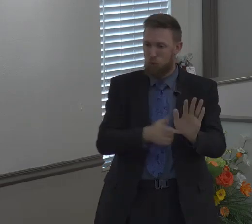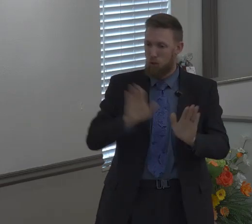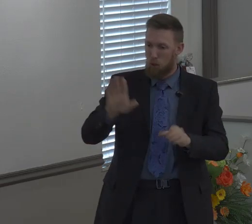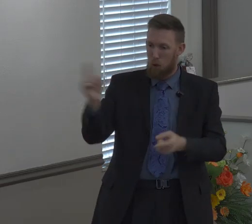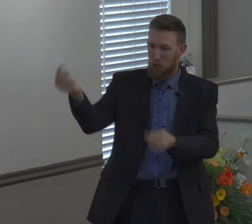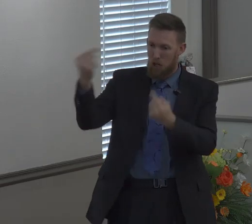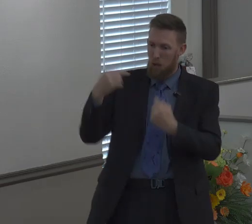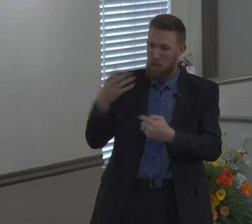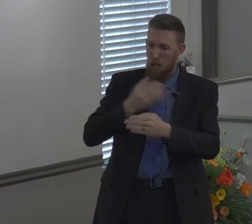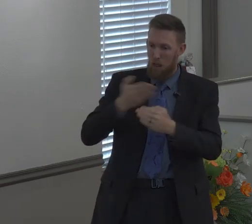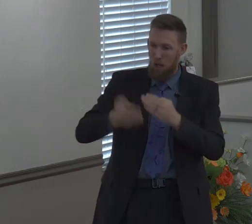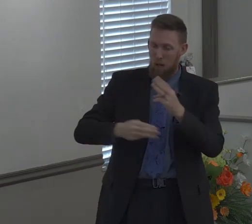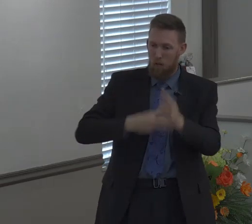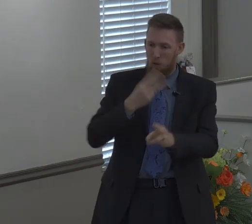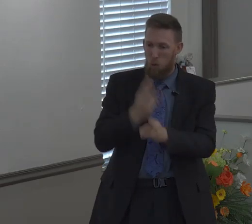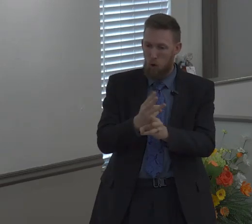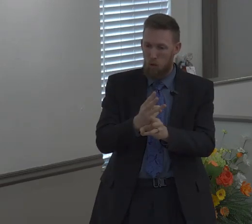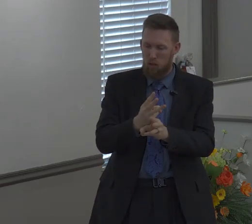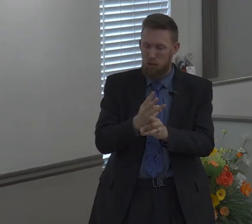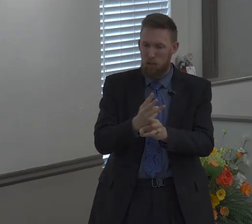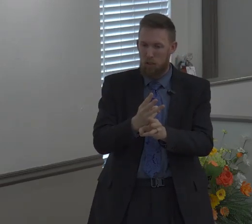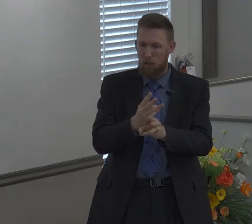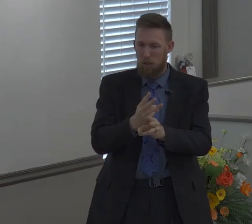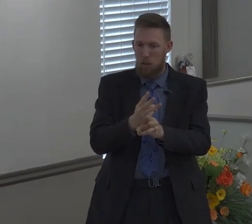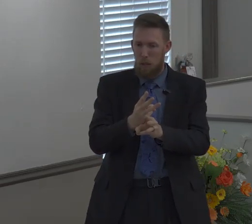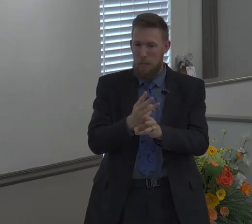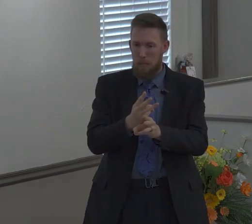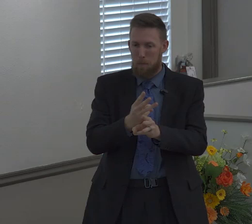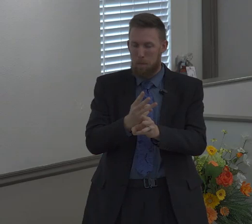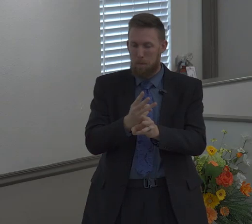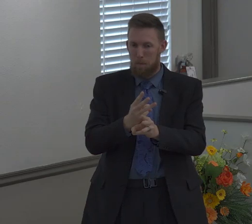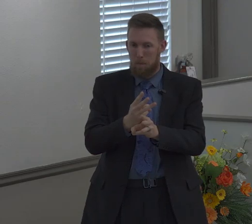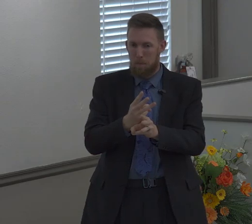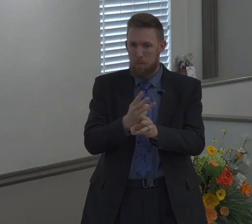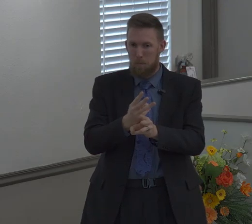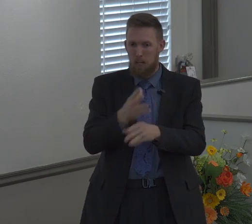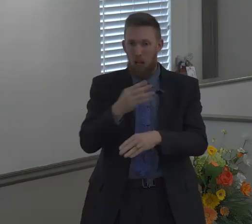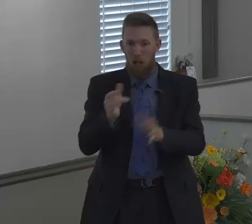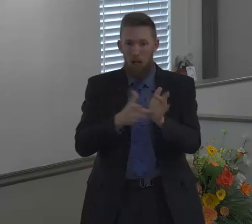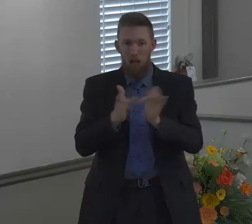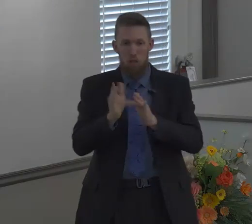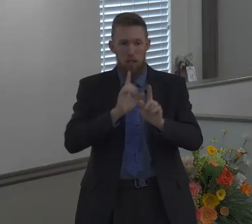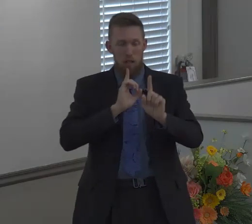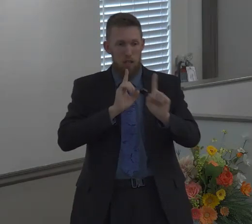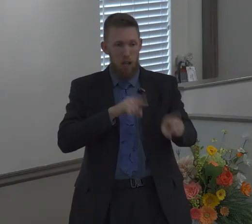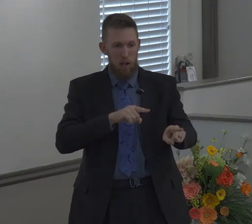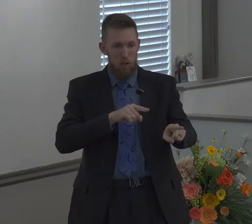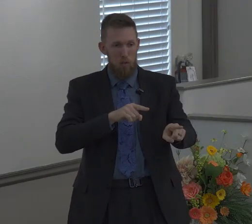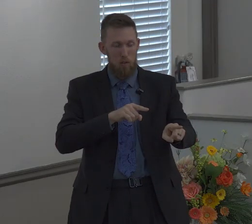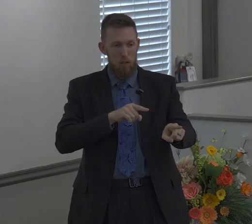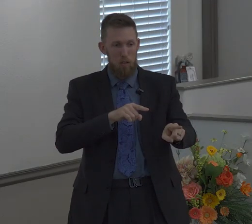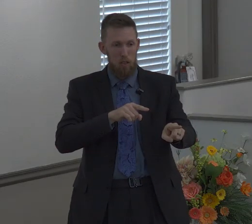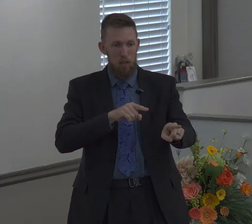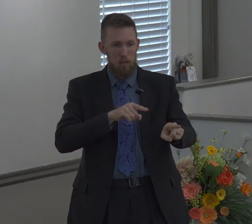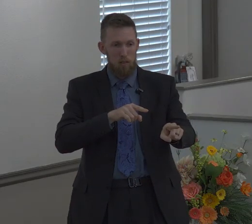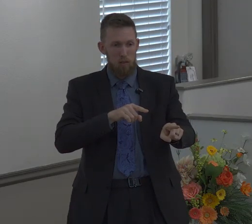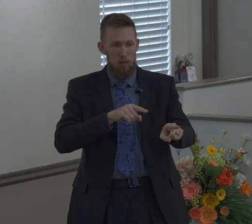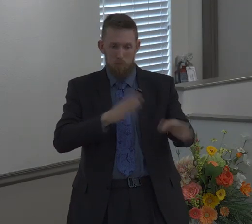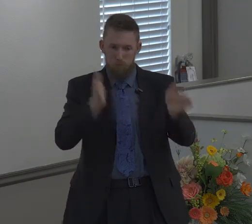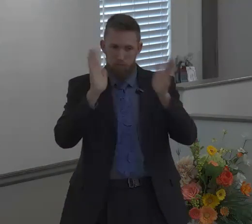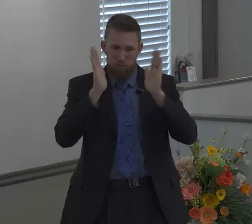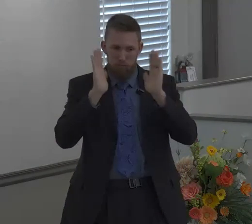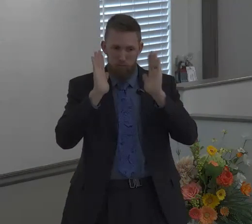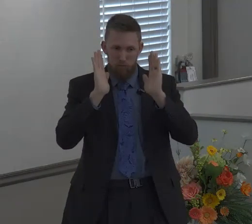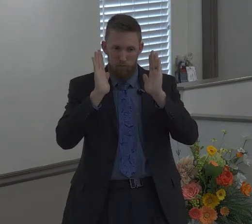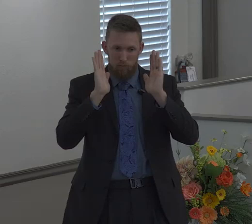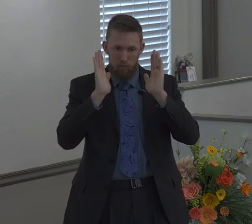of the world?" Verse 4, this is important. Pay attention to this verse. "And Jesus answered and said unto